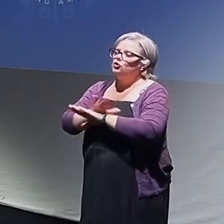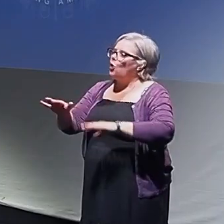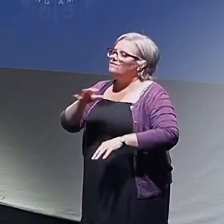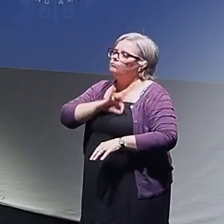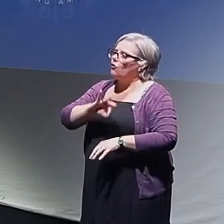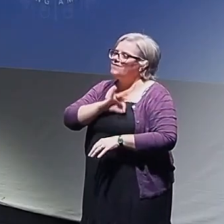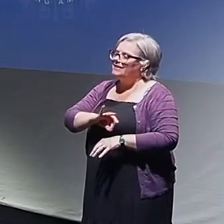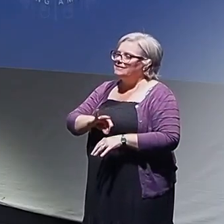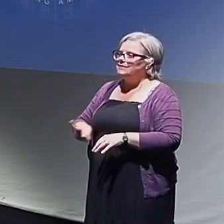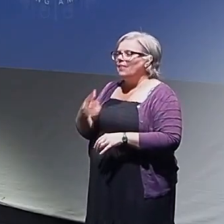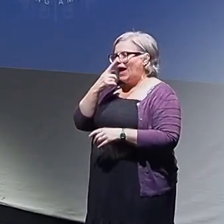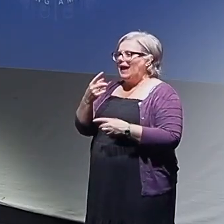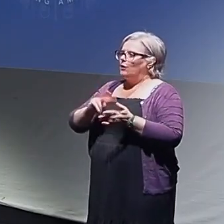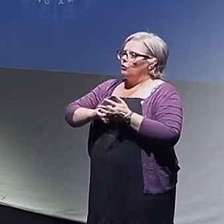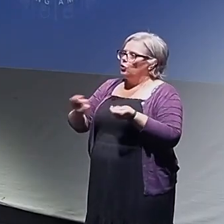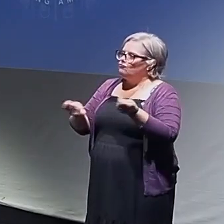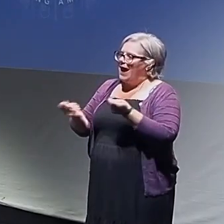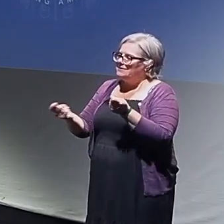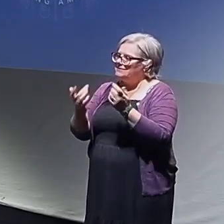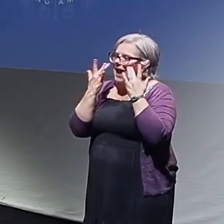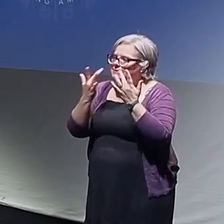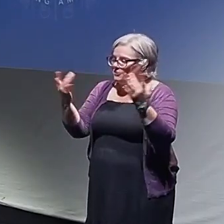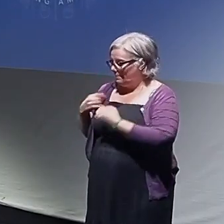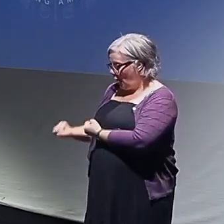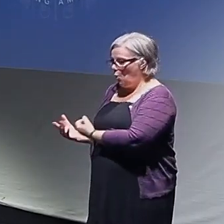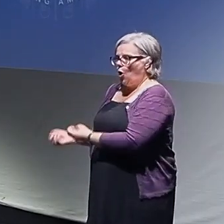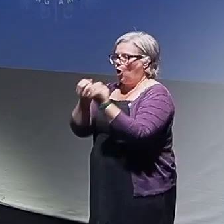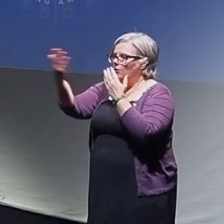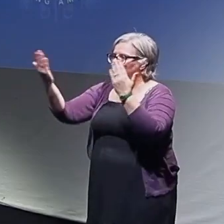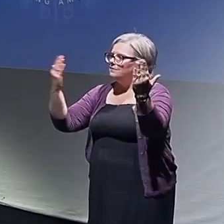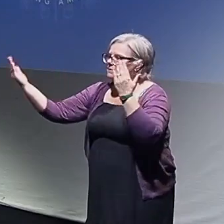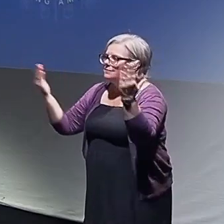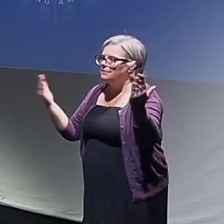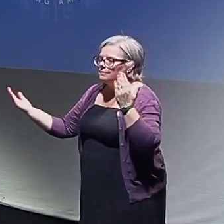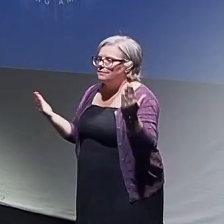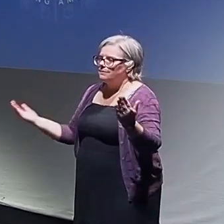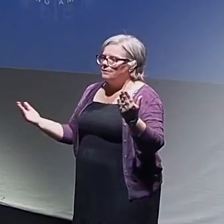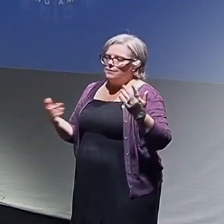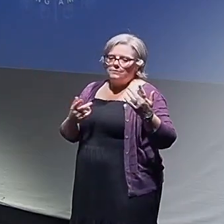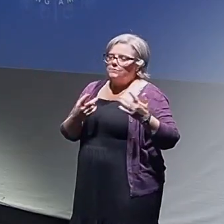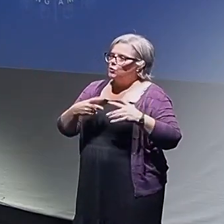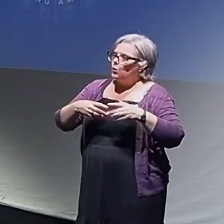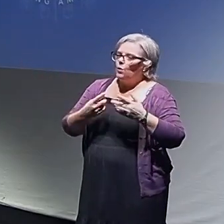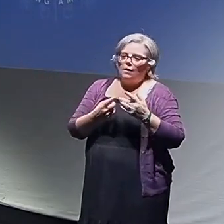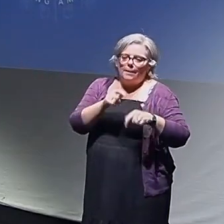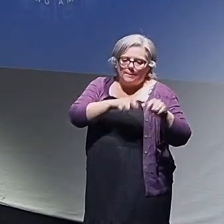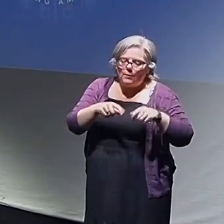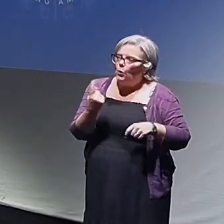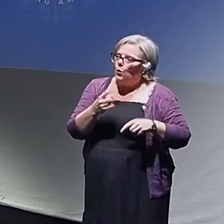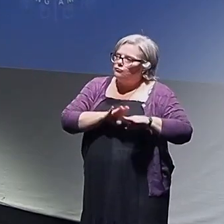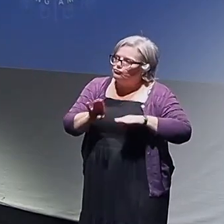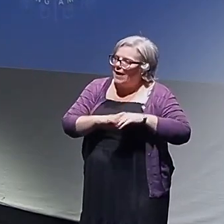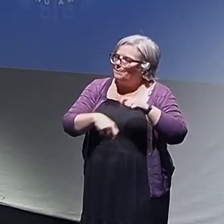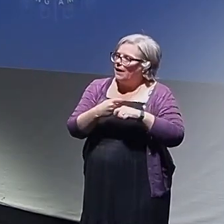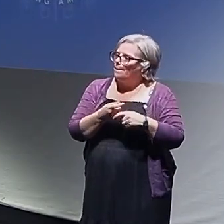I can curate exhibitions, show my own work, open the space up to emerging curators or artists, or that